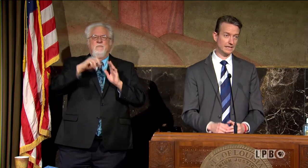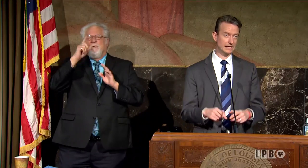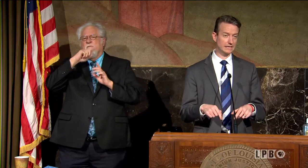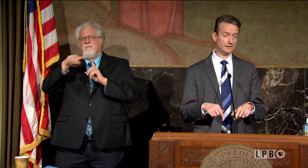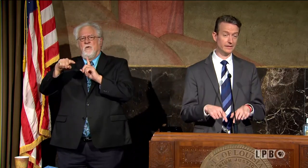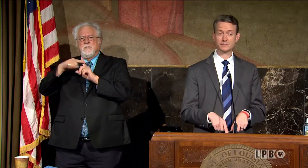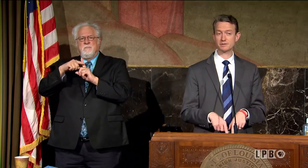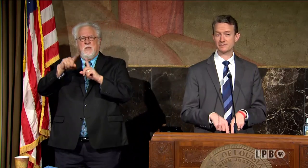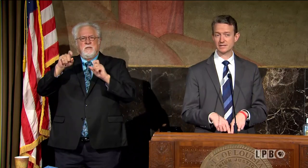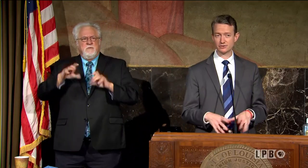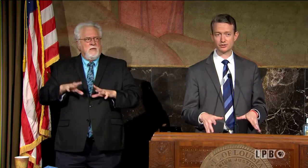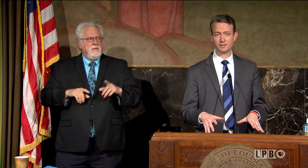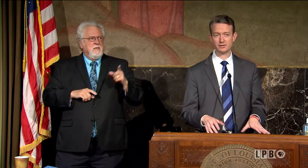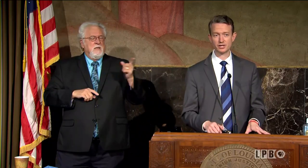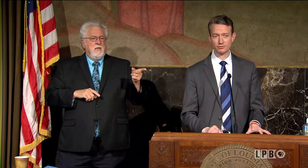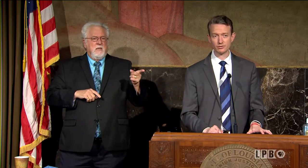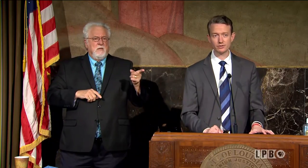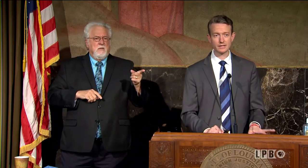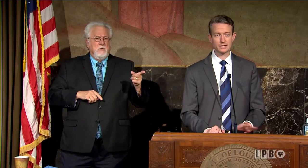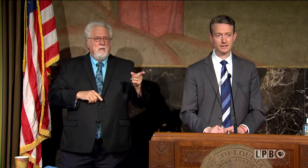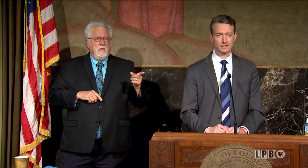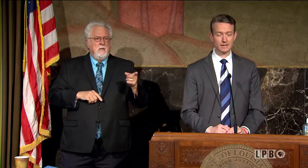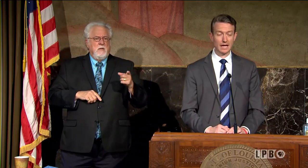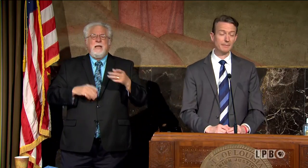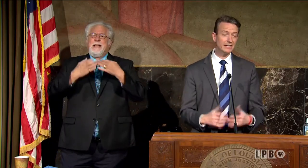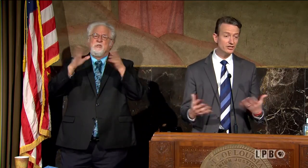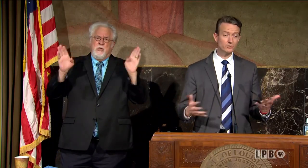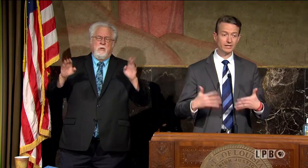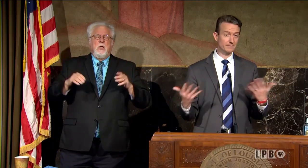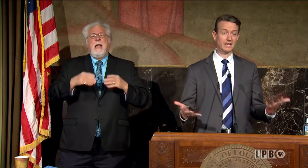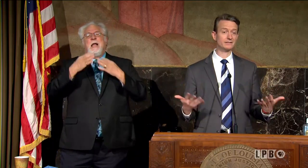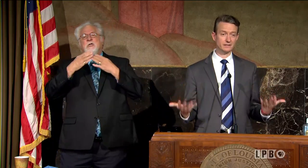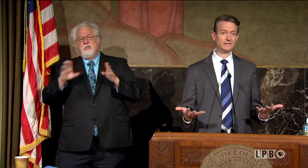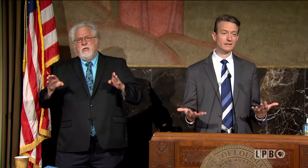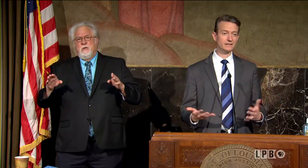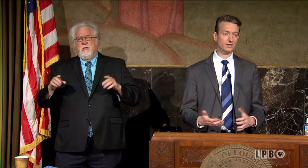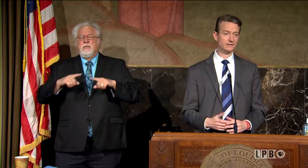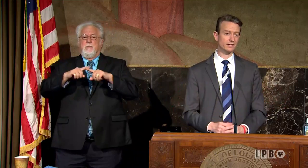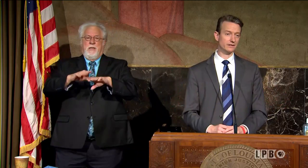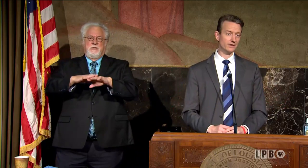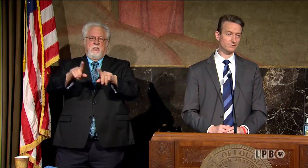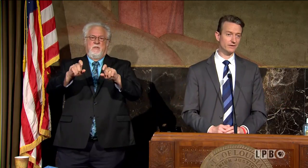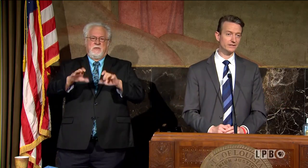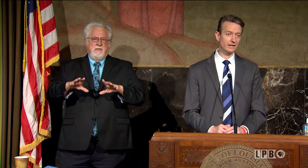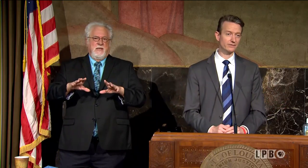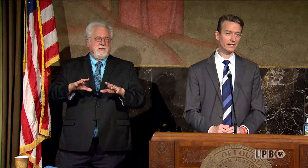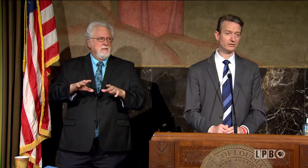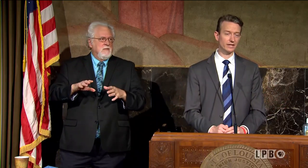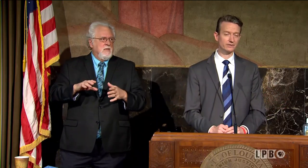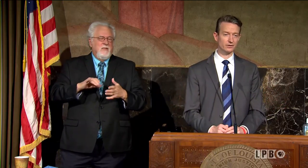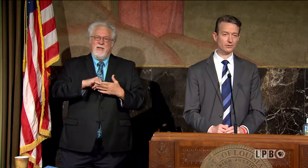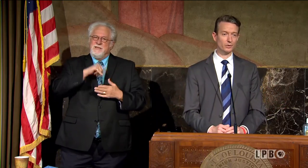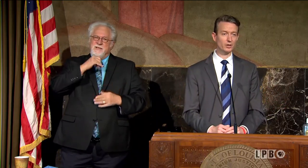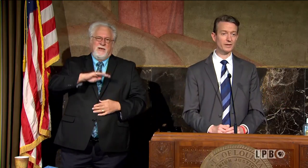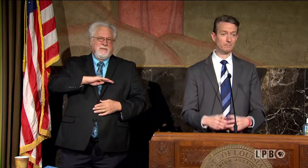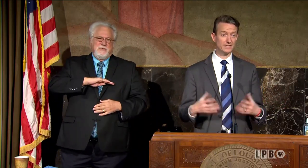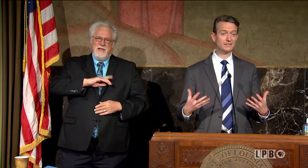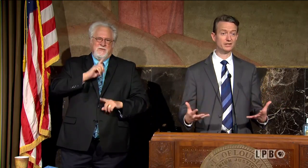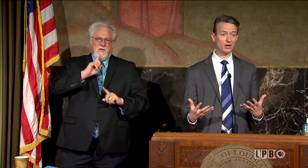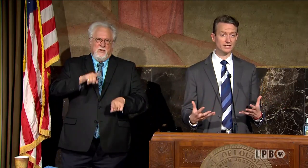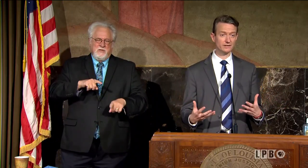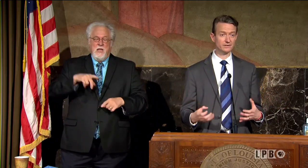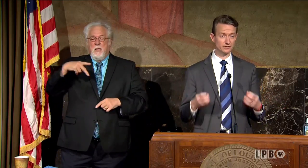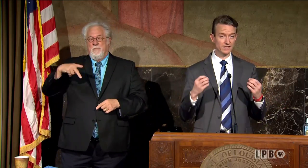accurate? This specific test, or do you mean in general? In general. I mean, in general, it depends on the test, and that's not a very satisfactory answer. We know